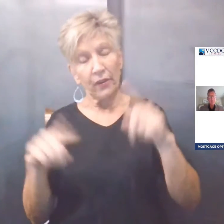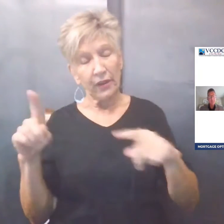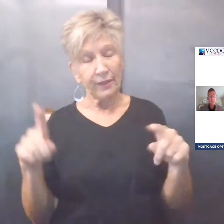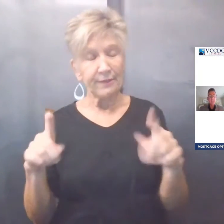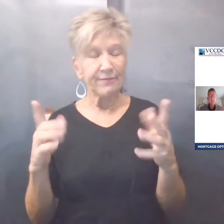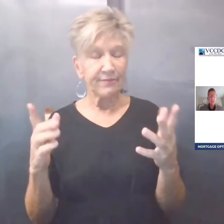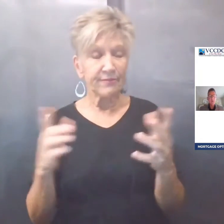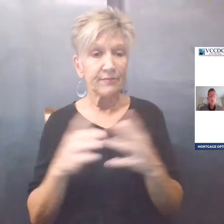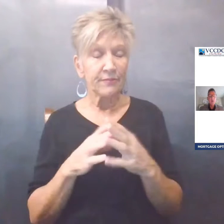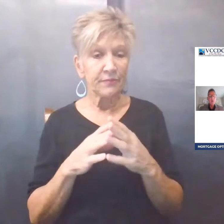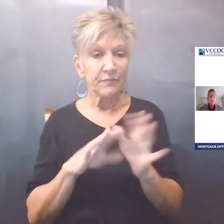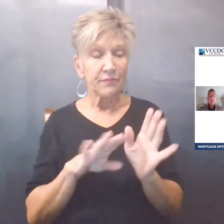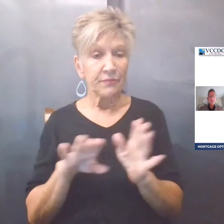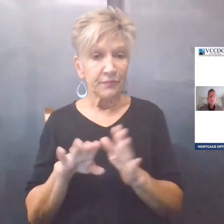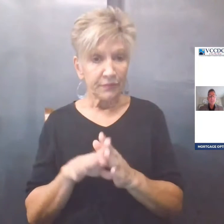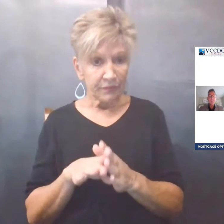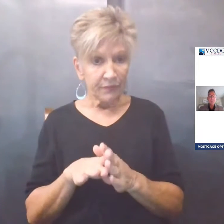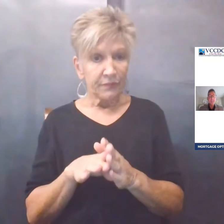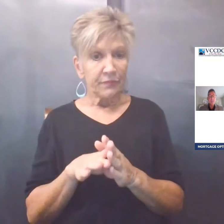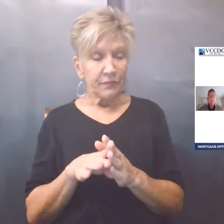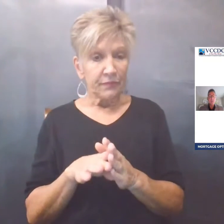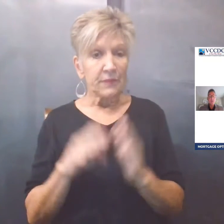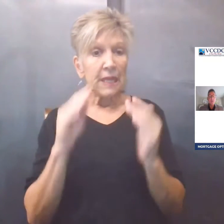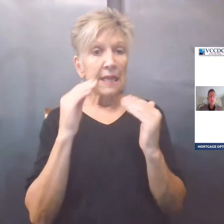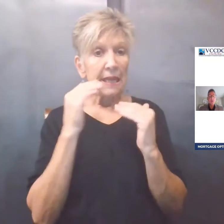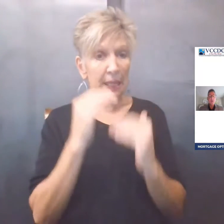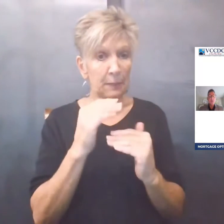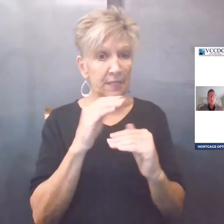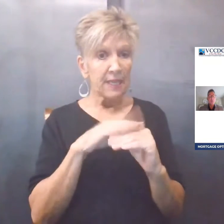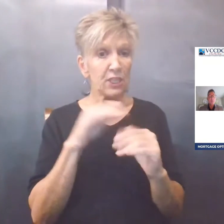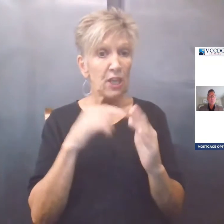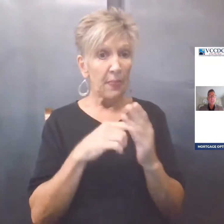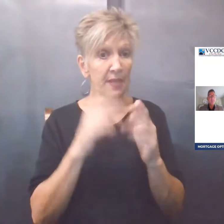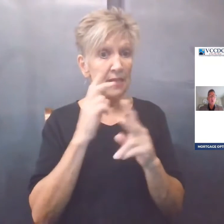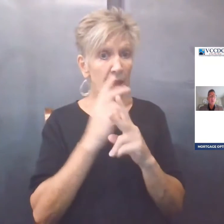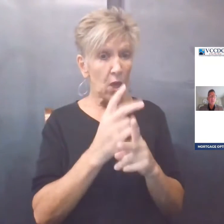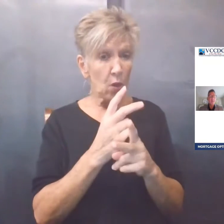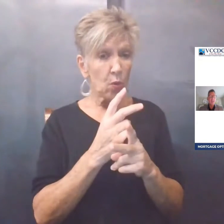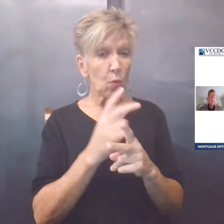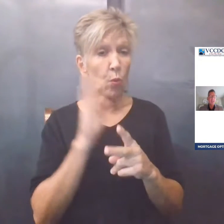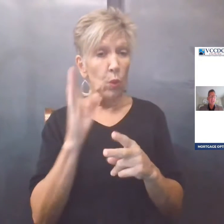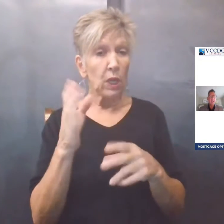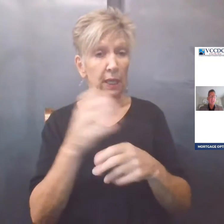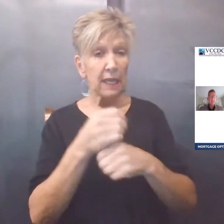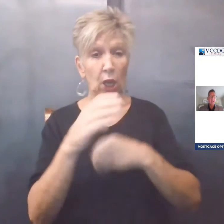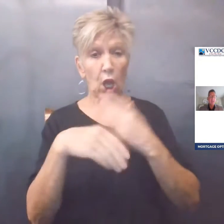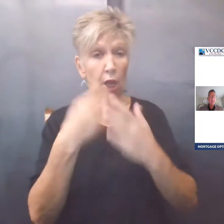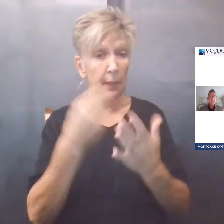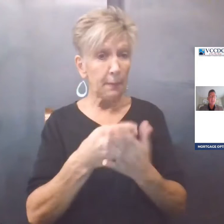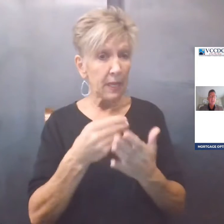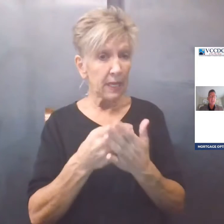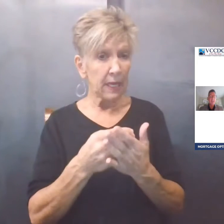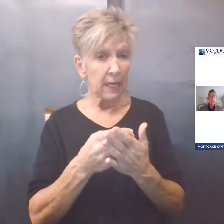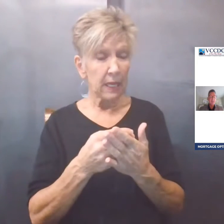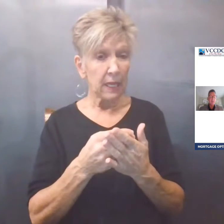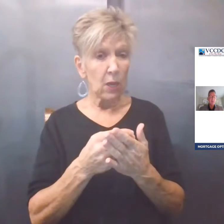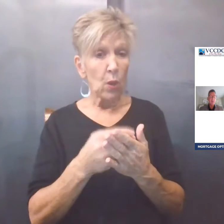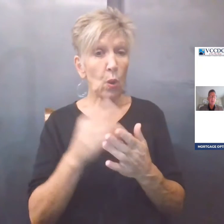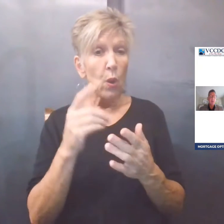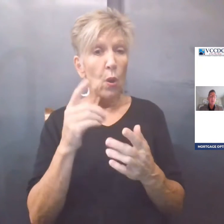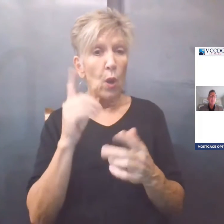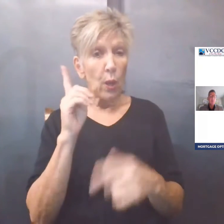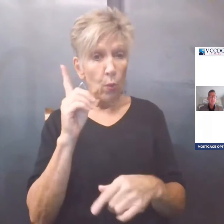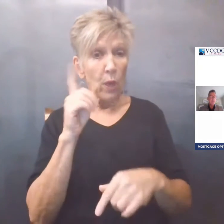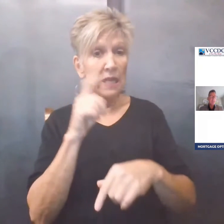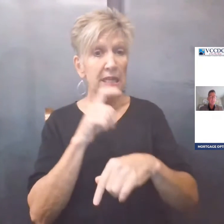that. So the limitations on this loan are you will receive all the funds at time of funding.